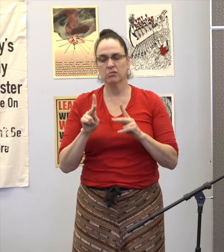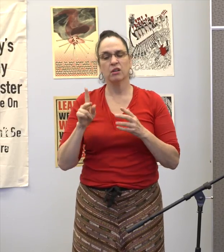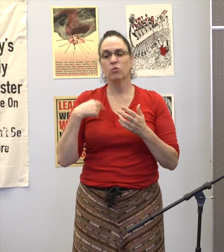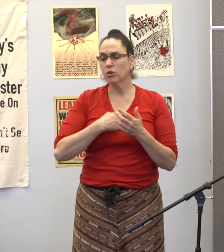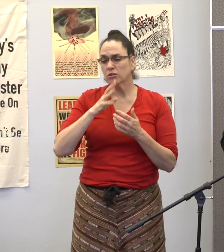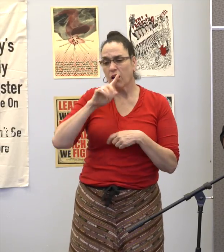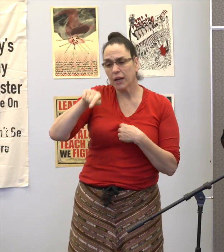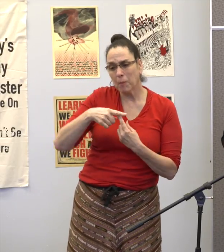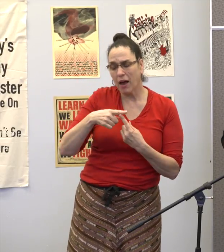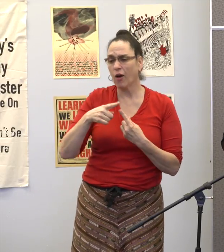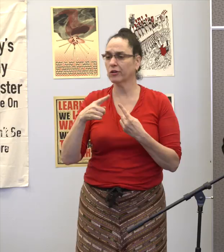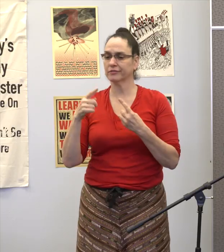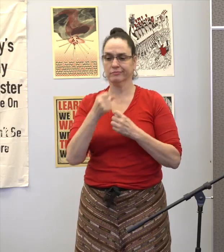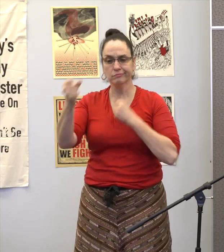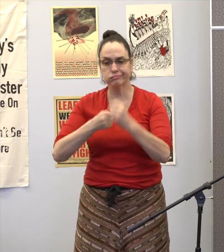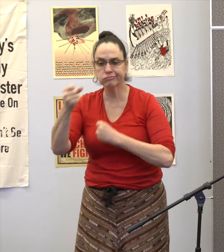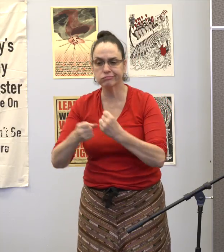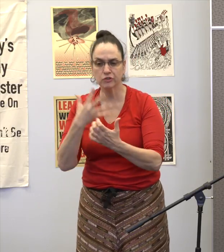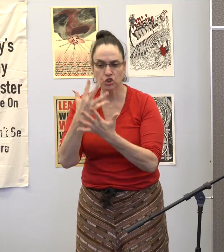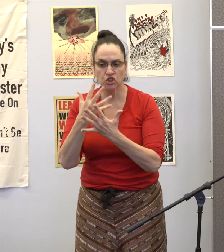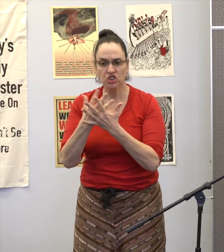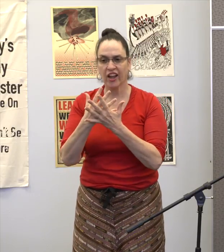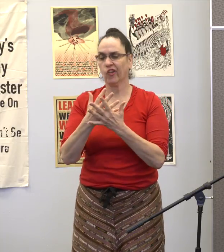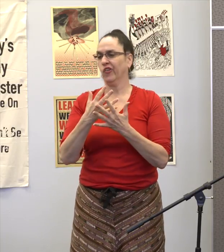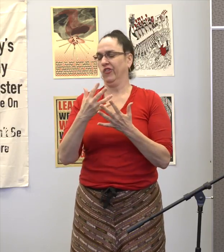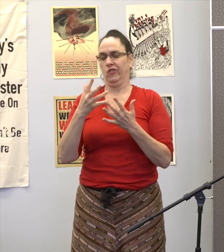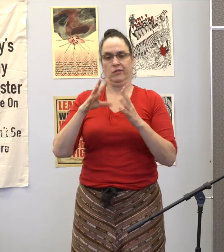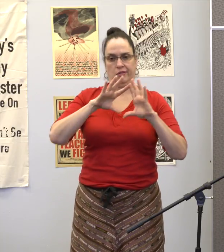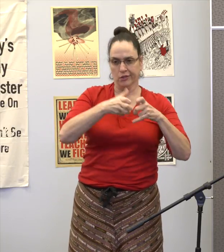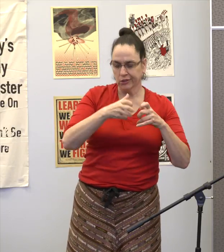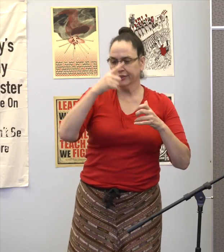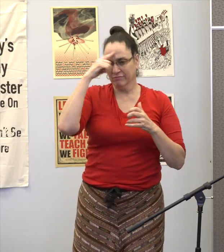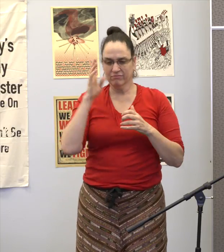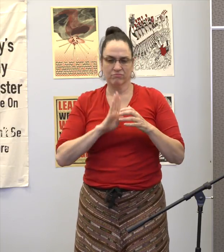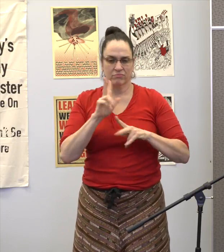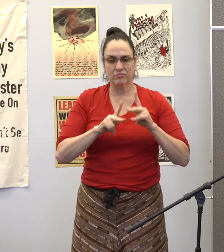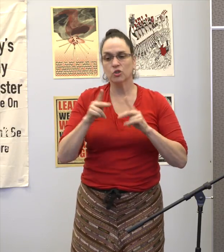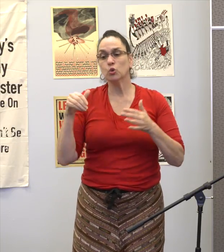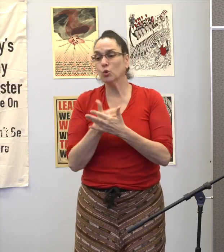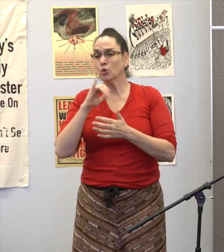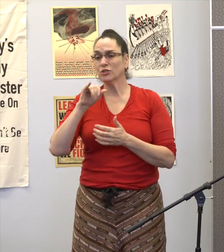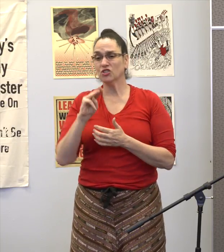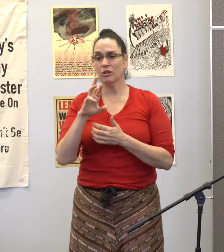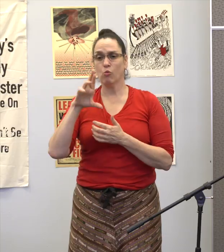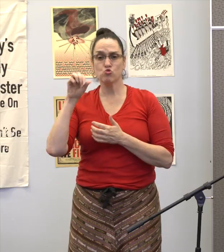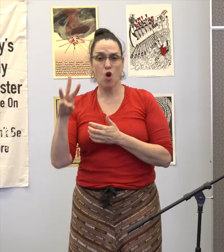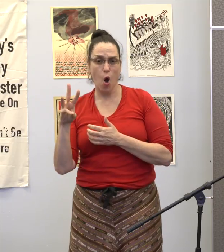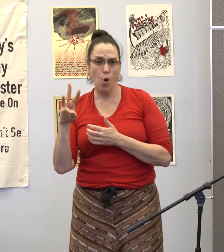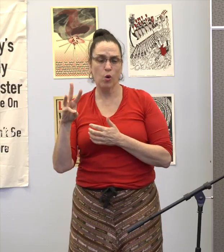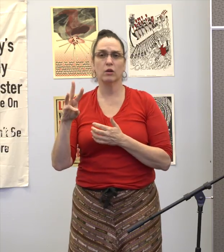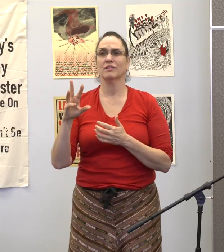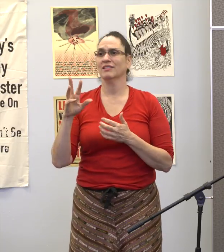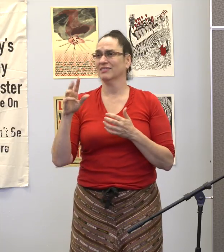mass incarceration and the new Jim Crow. We're talking about the continuing injustices in the